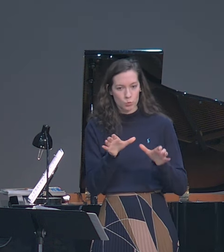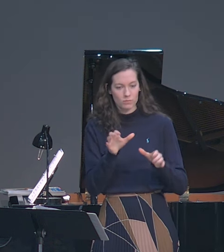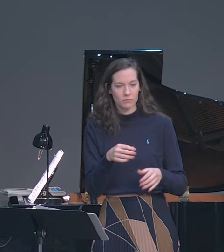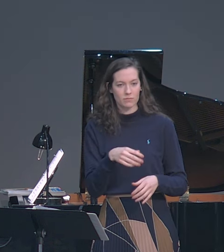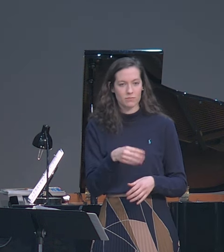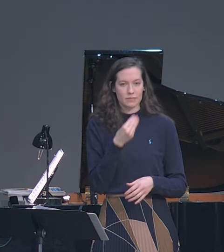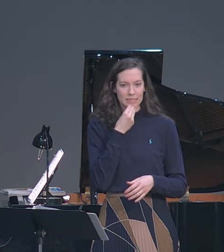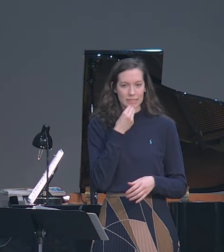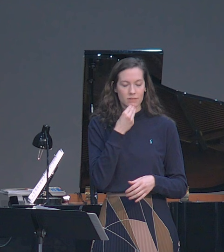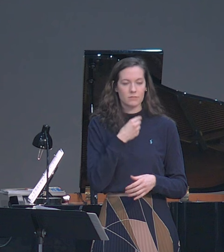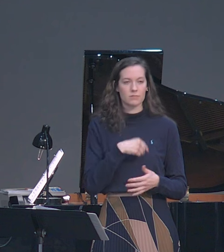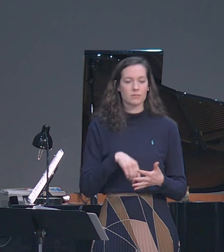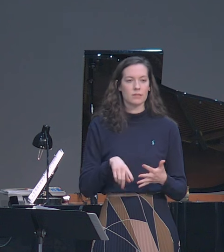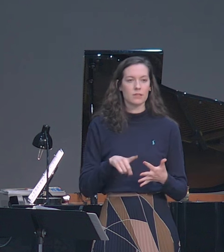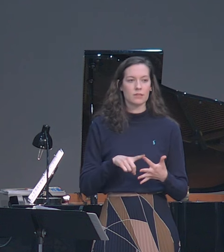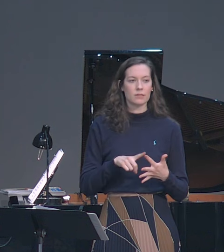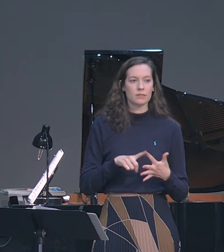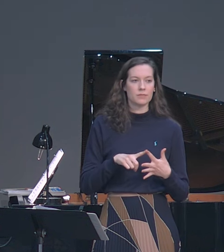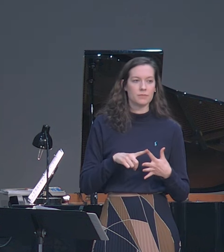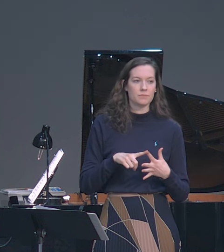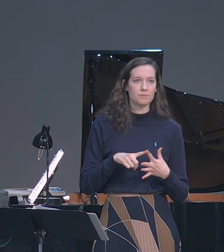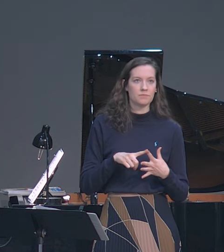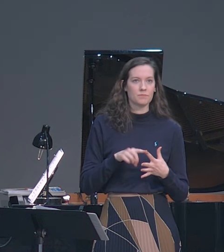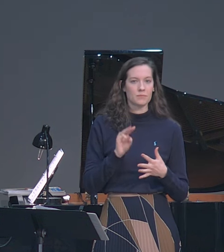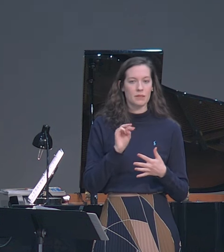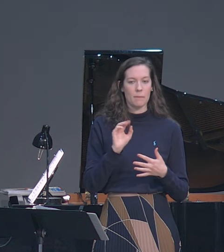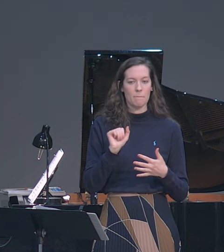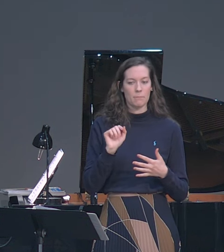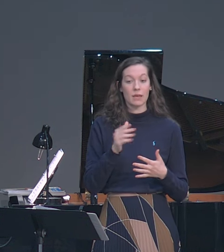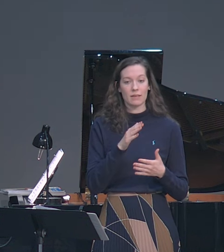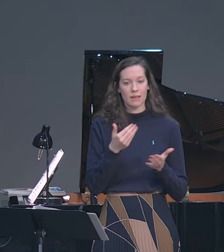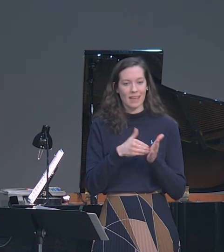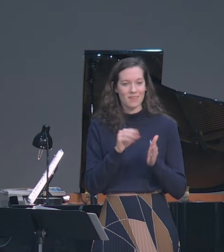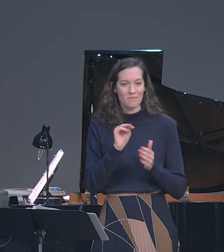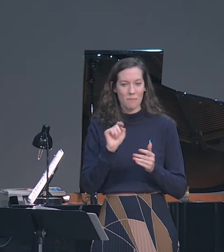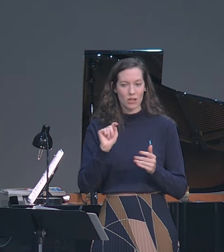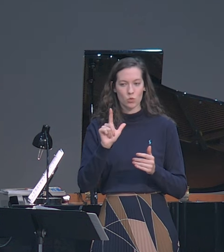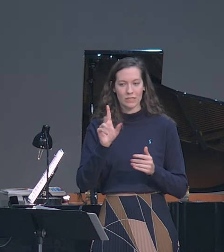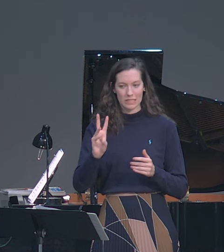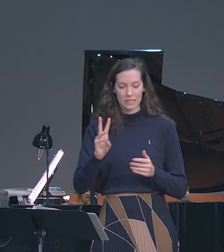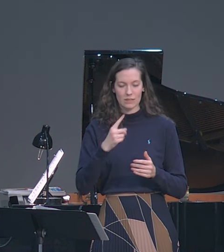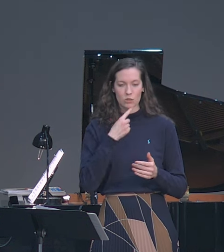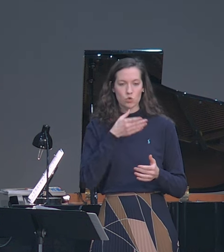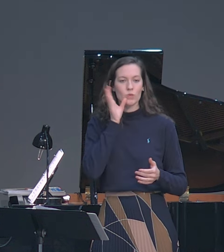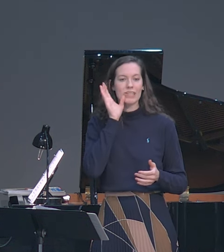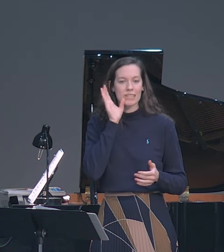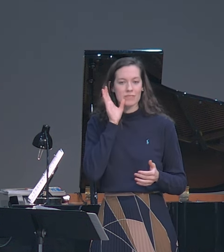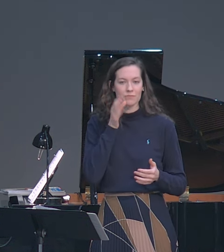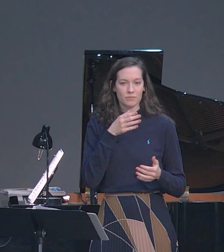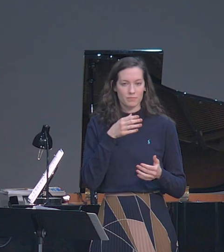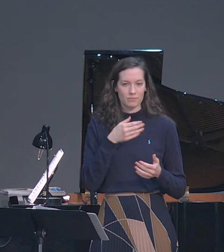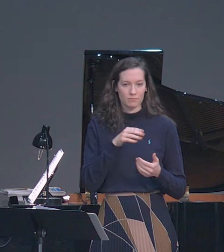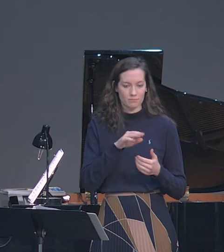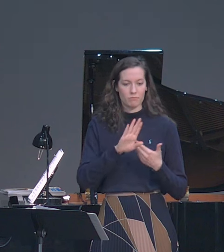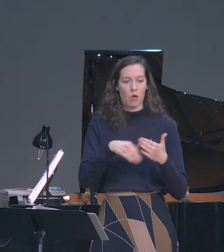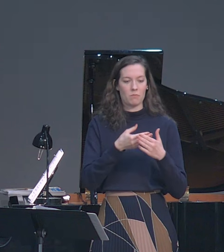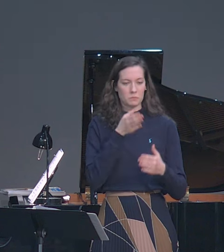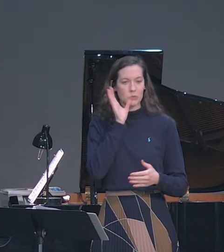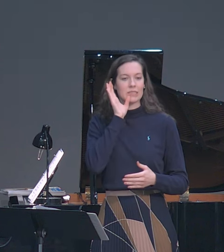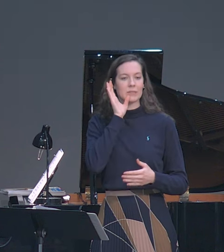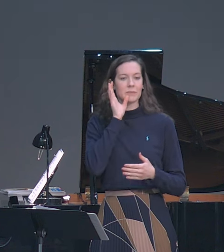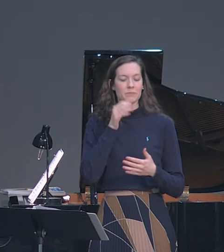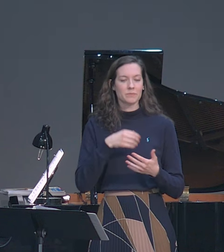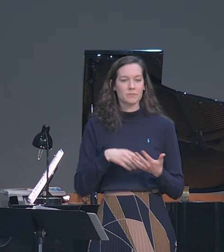eat. He said in Matthew 26, drink. All of it. So